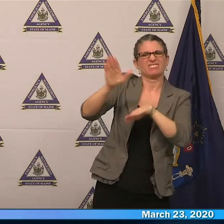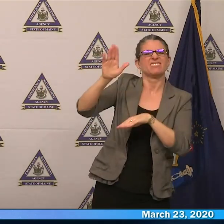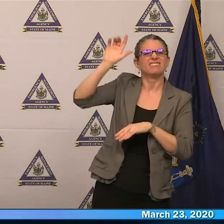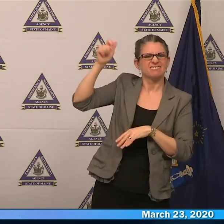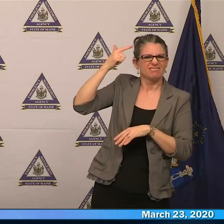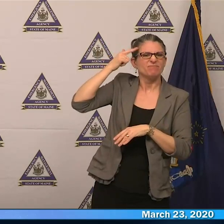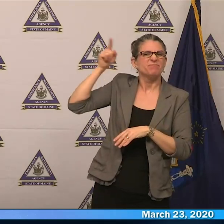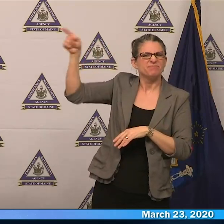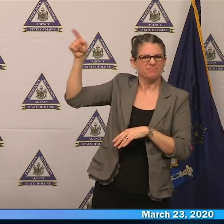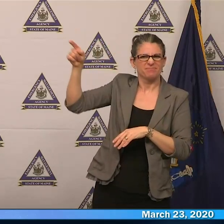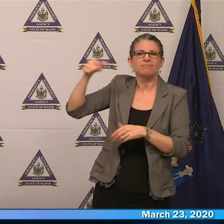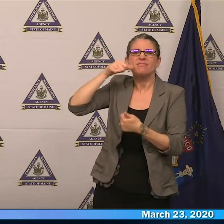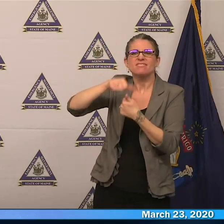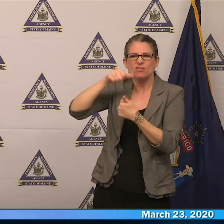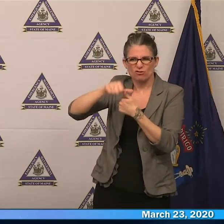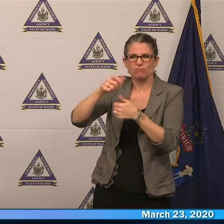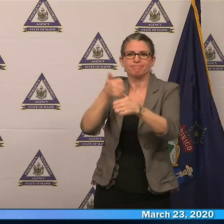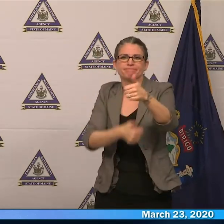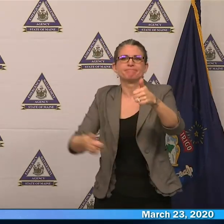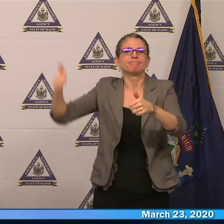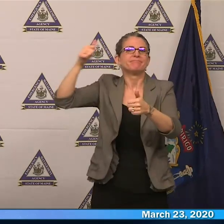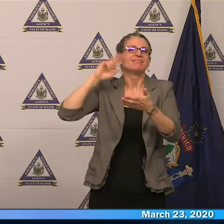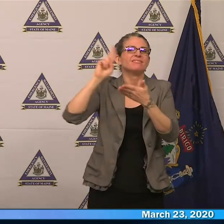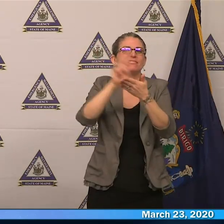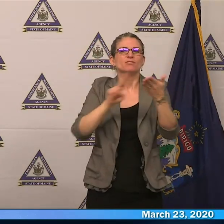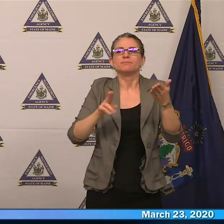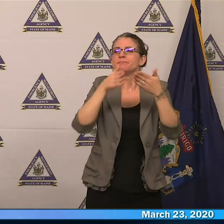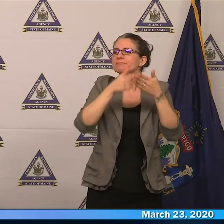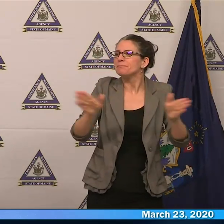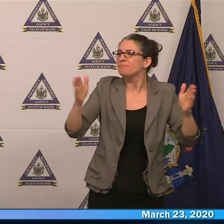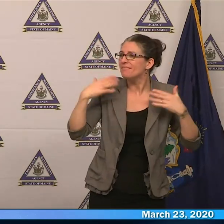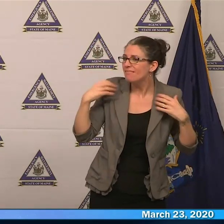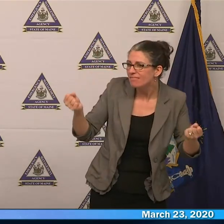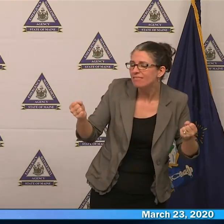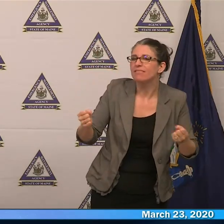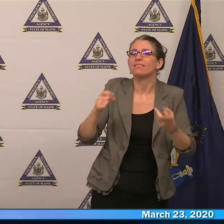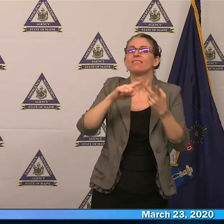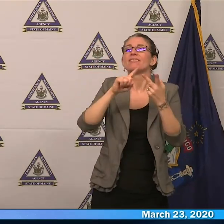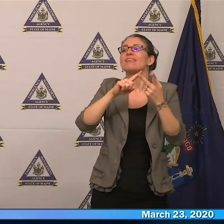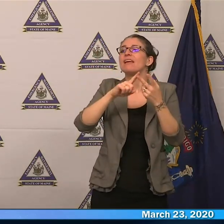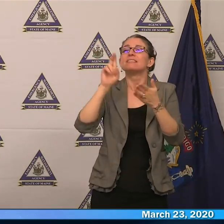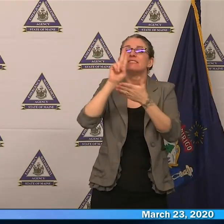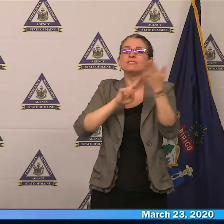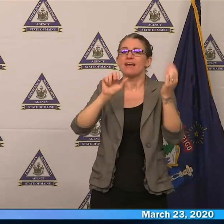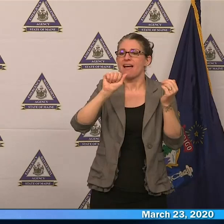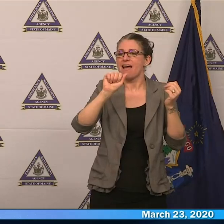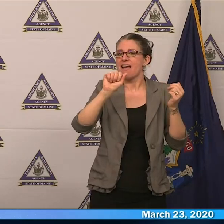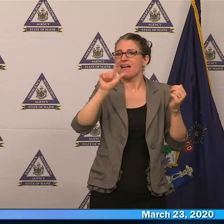federal government to increase the distribution of protective equipment to states like Maine.